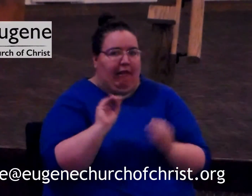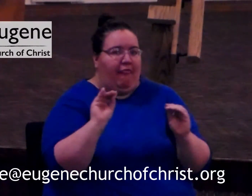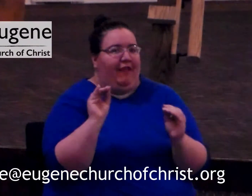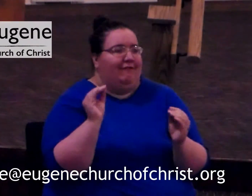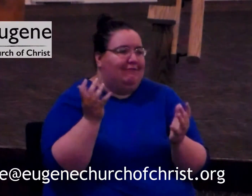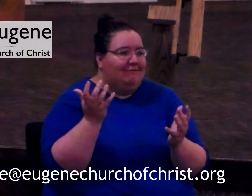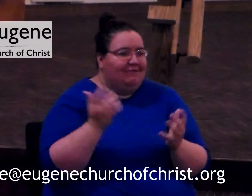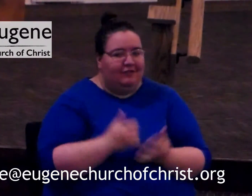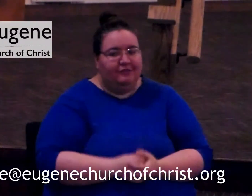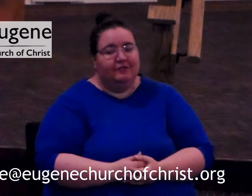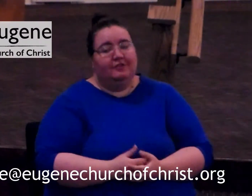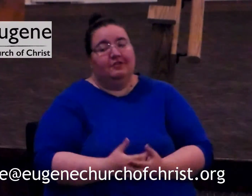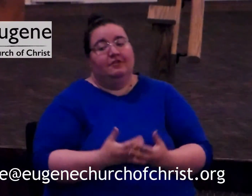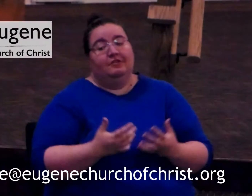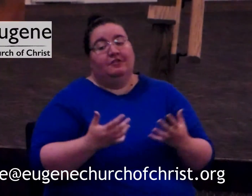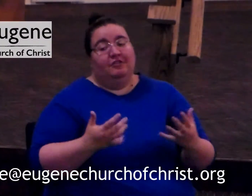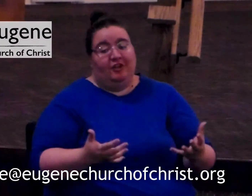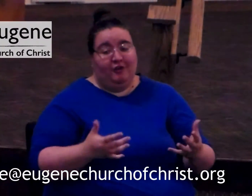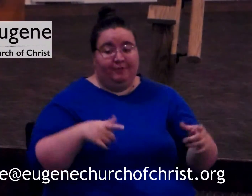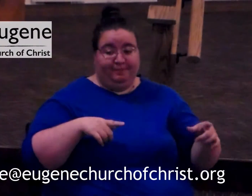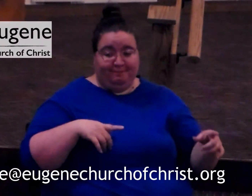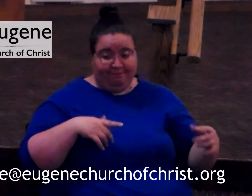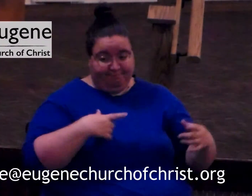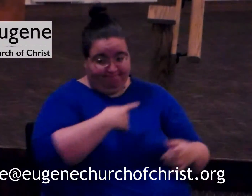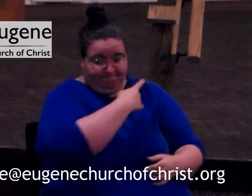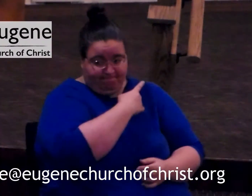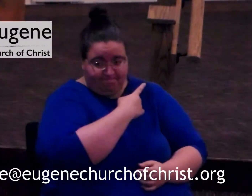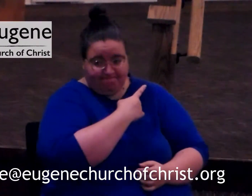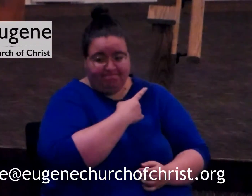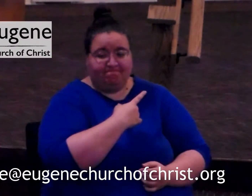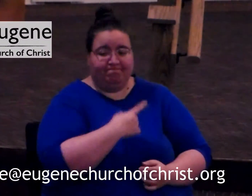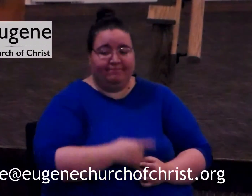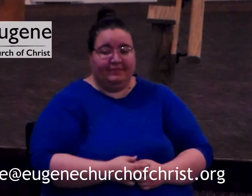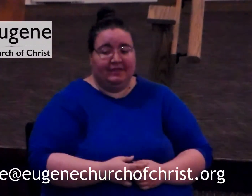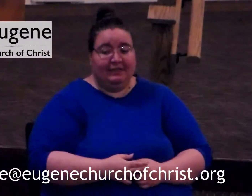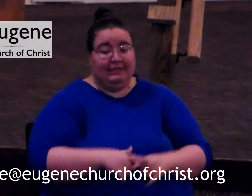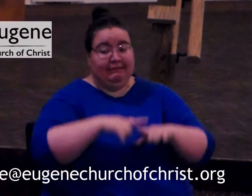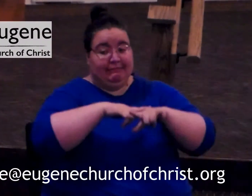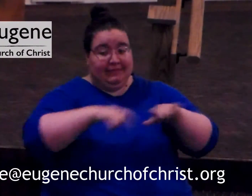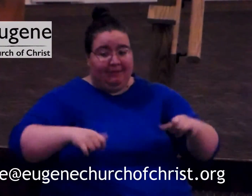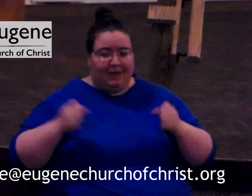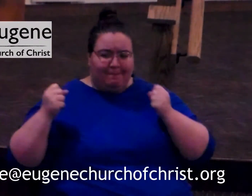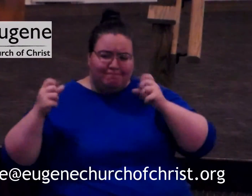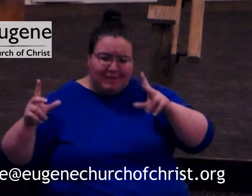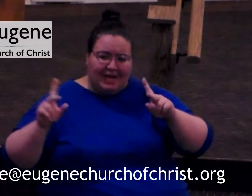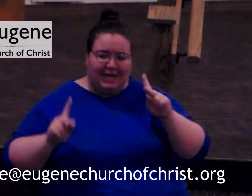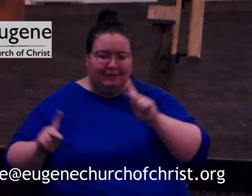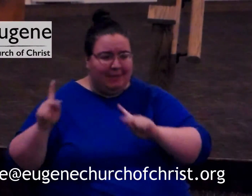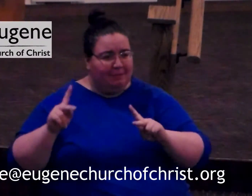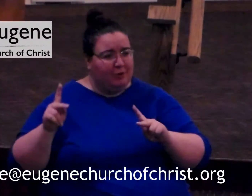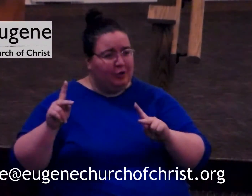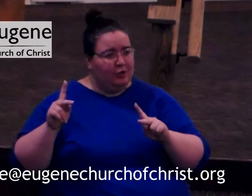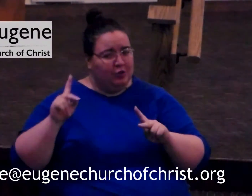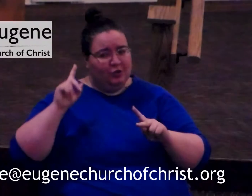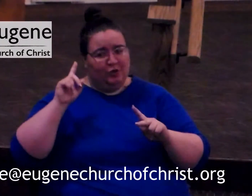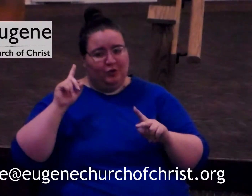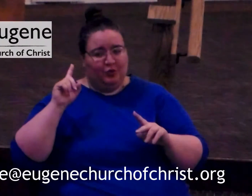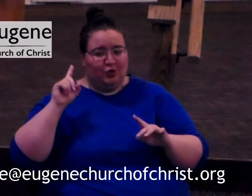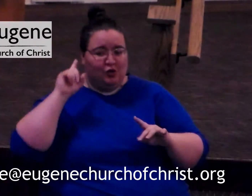9, a large crowd of Jews found out that Jesus was there and came, not only because of him, but also to see